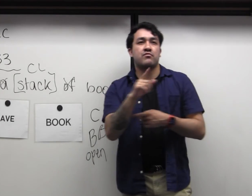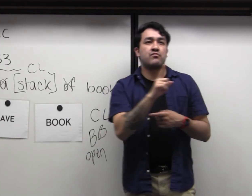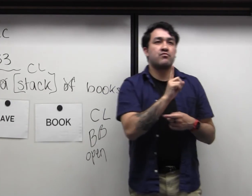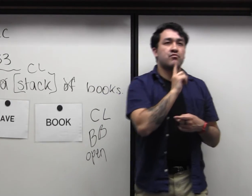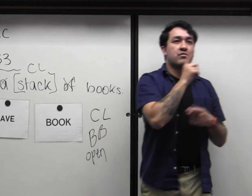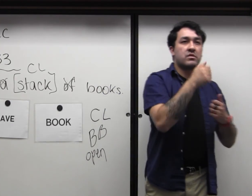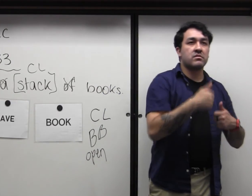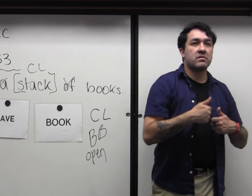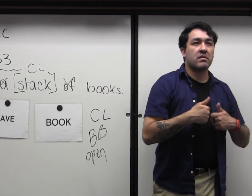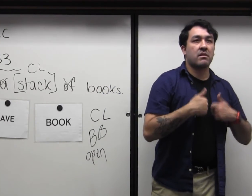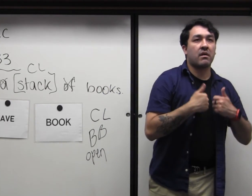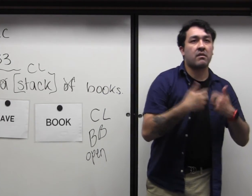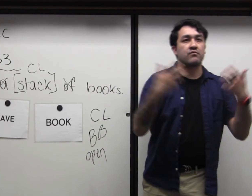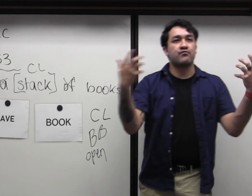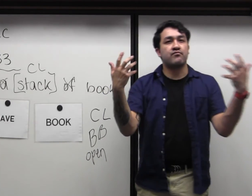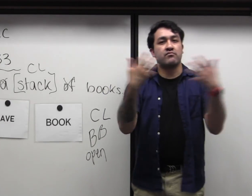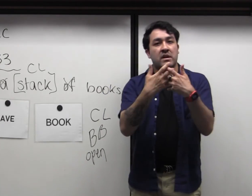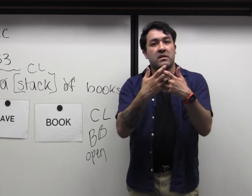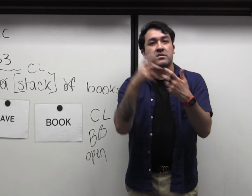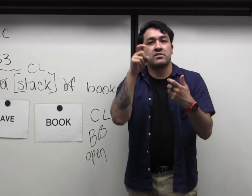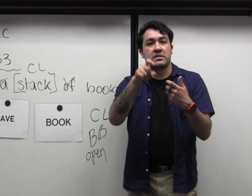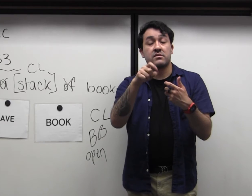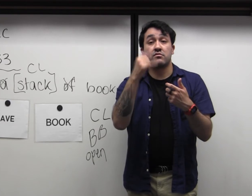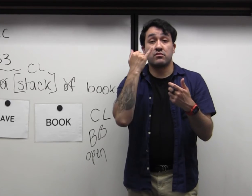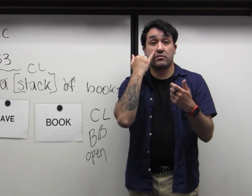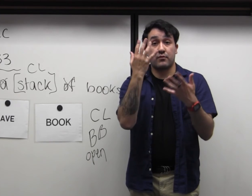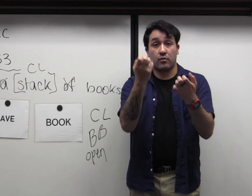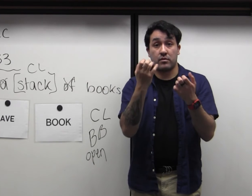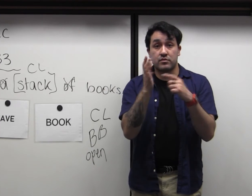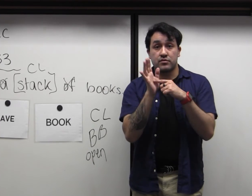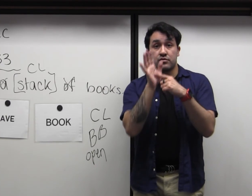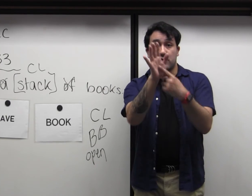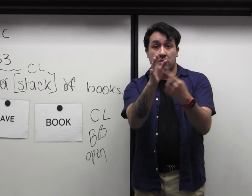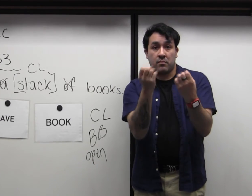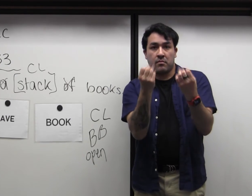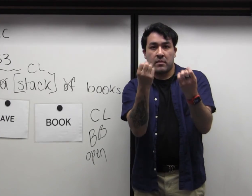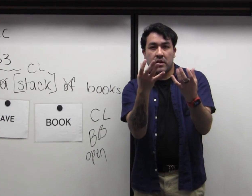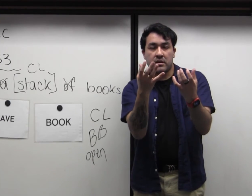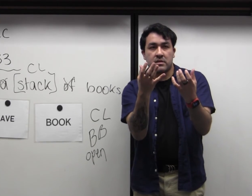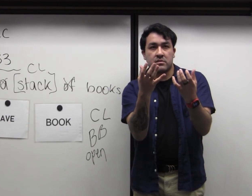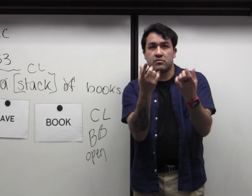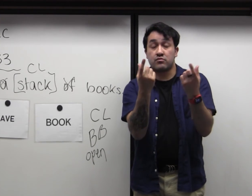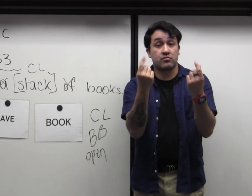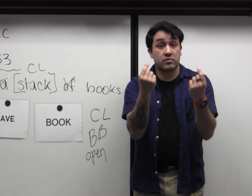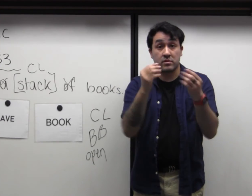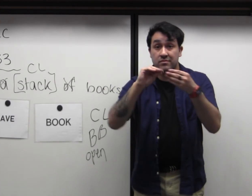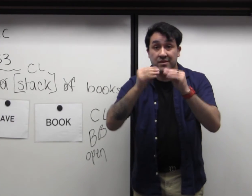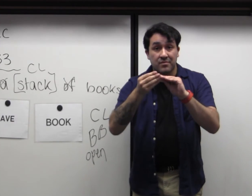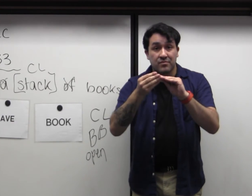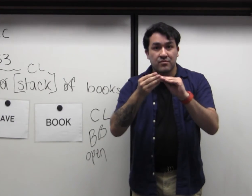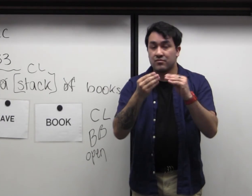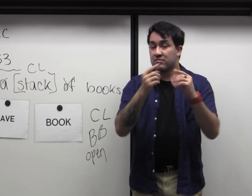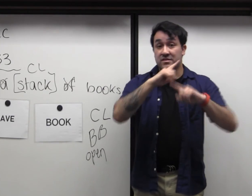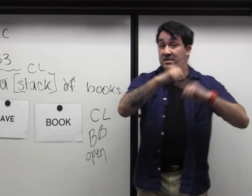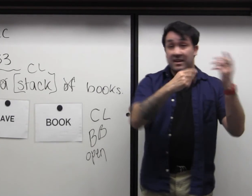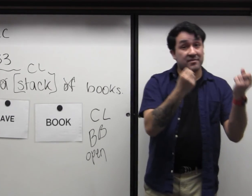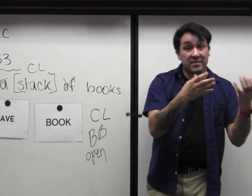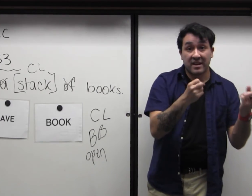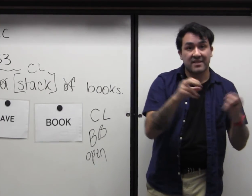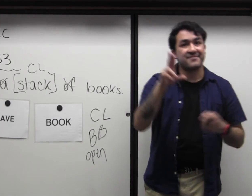okay, well, classifiers, real life, so that's what they need to do. They kind of just need a match. And if you don't